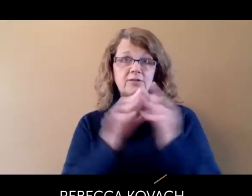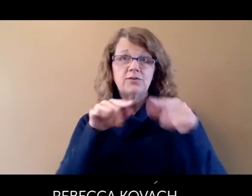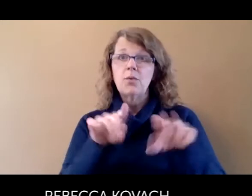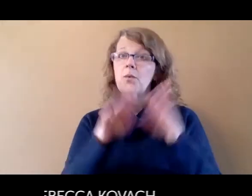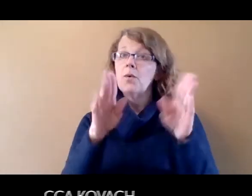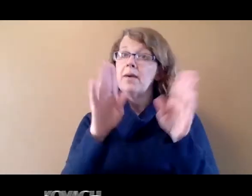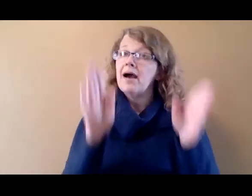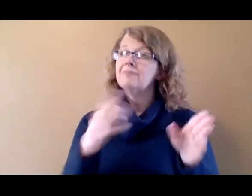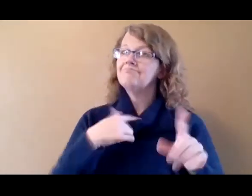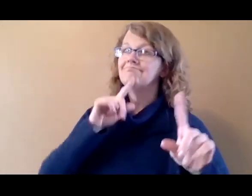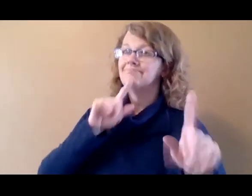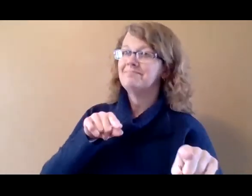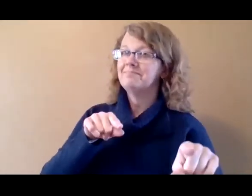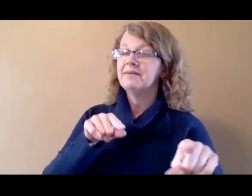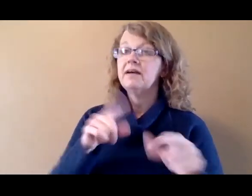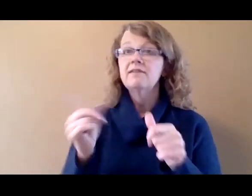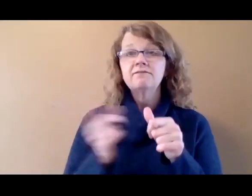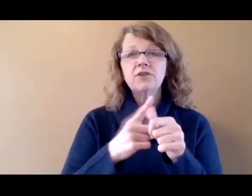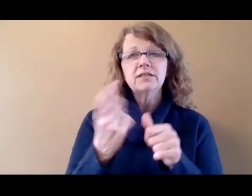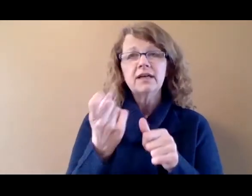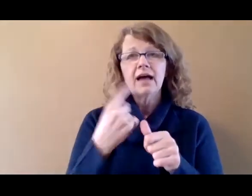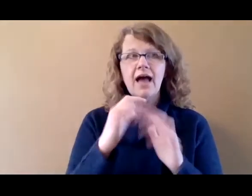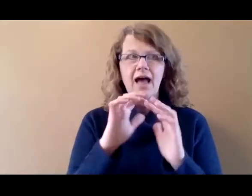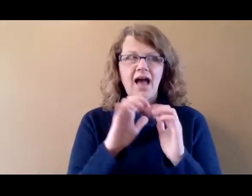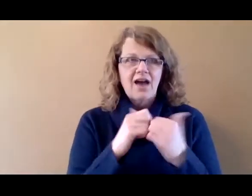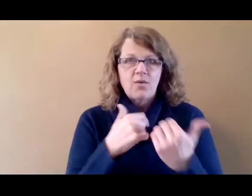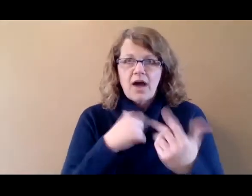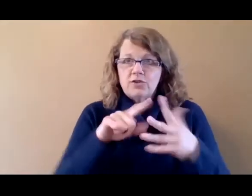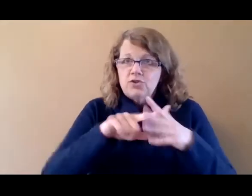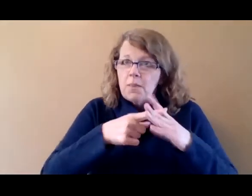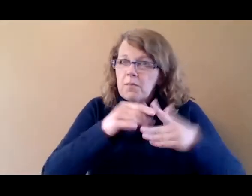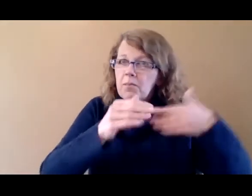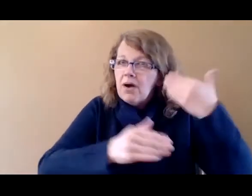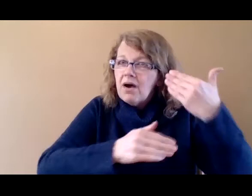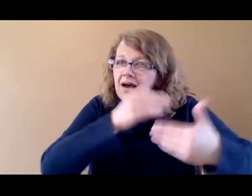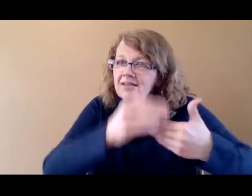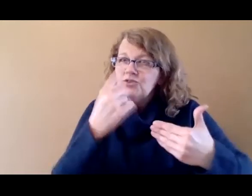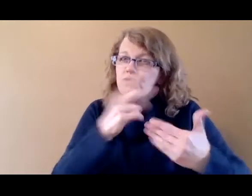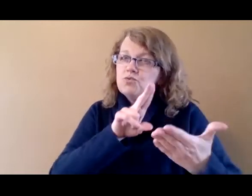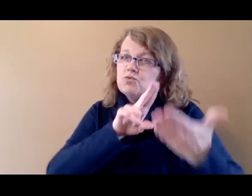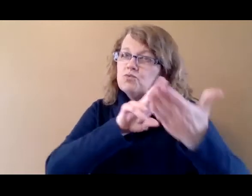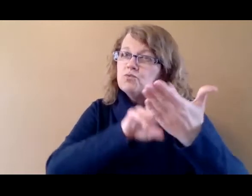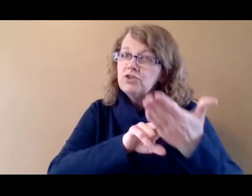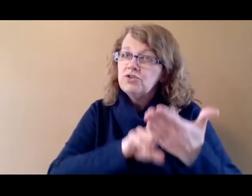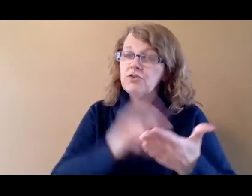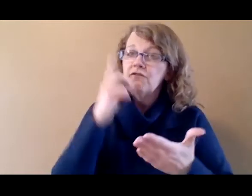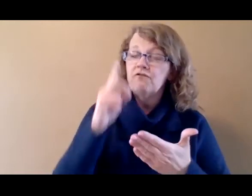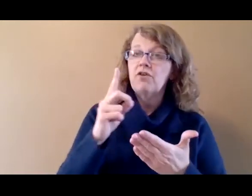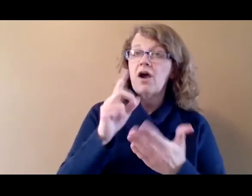The first question we're asked is, how do I start the process for registering for accommodations at Bloomsburg